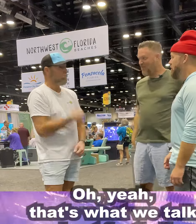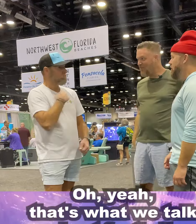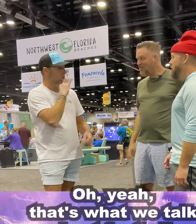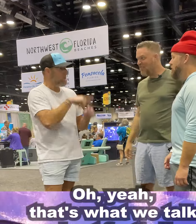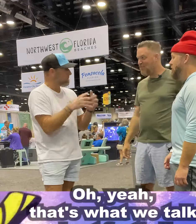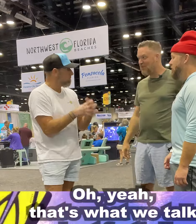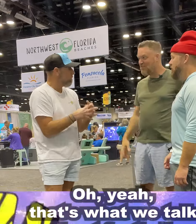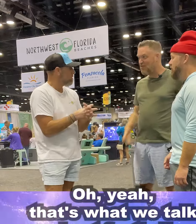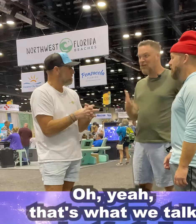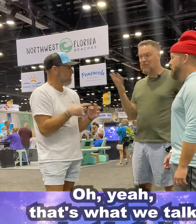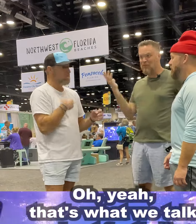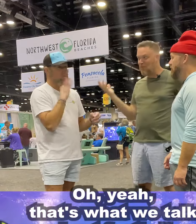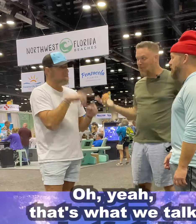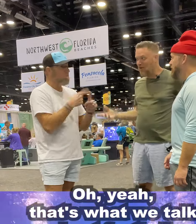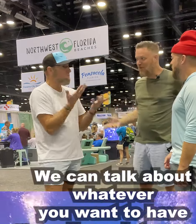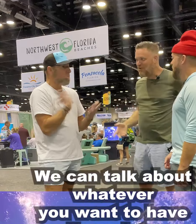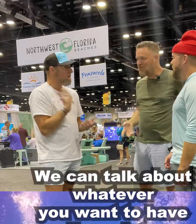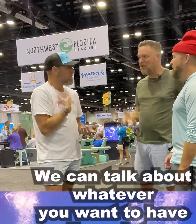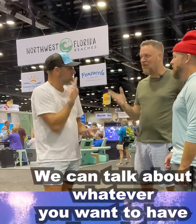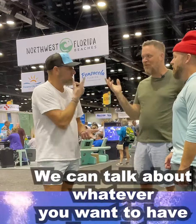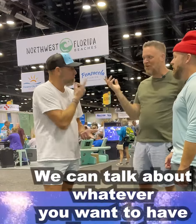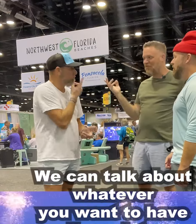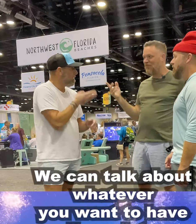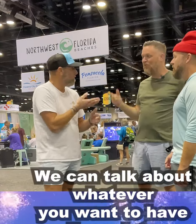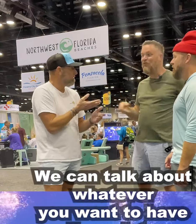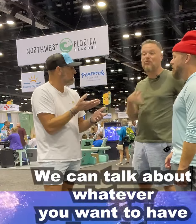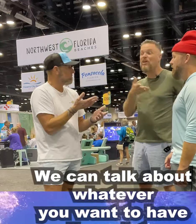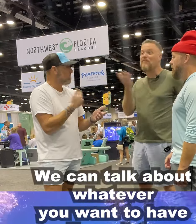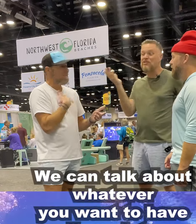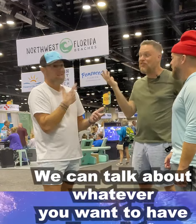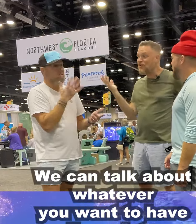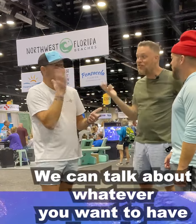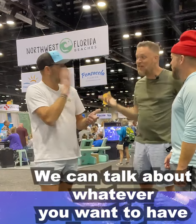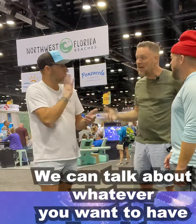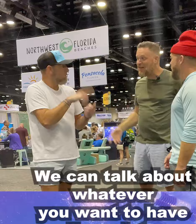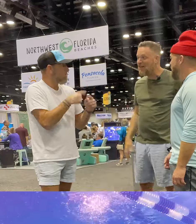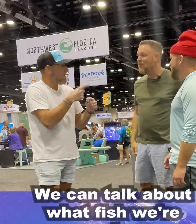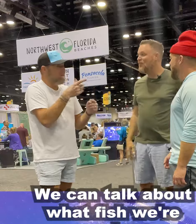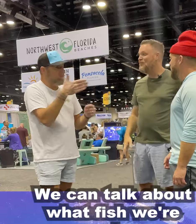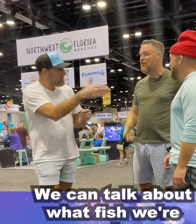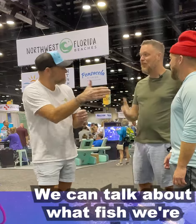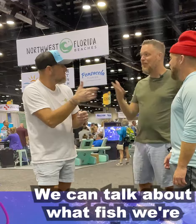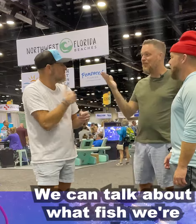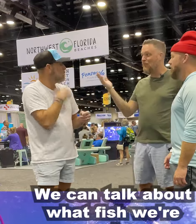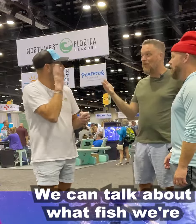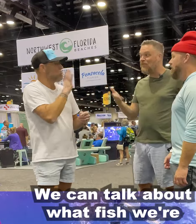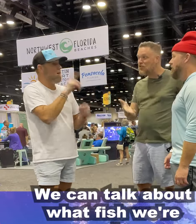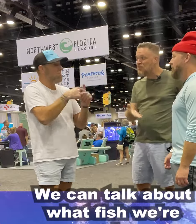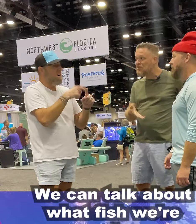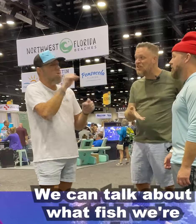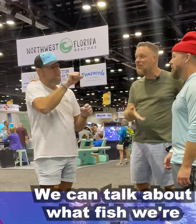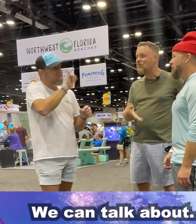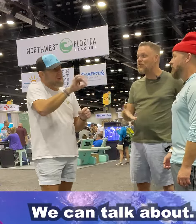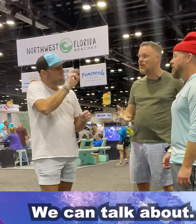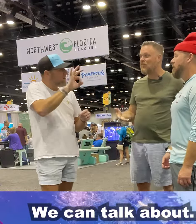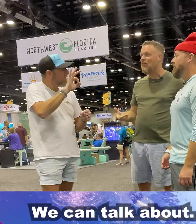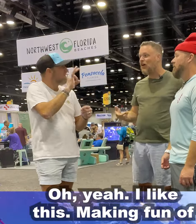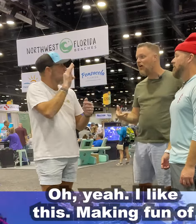Oh, yeah. That's what I, we talked about football. We can talk about whatever. You want to have dinner later tonight. We can talk about what fish we're seeing. We can talk about, oh,